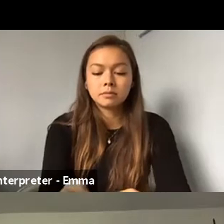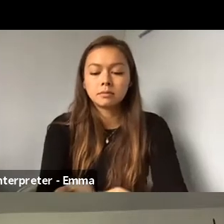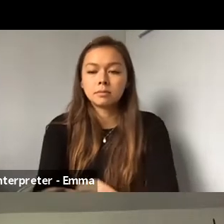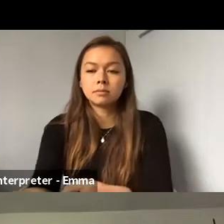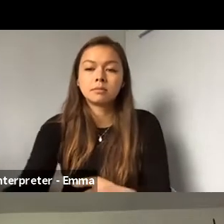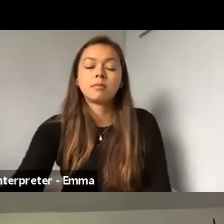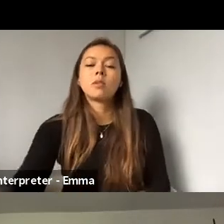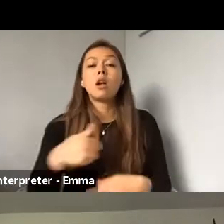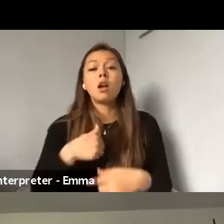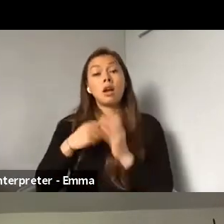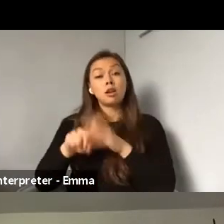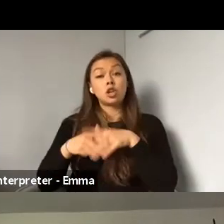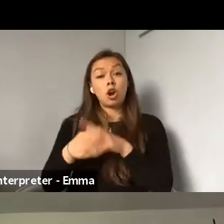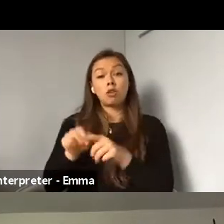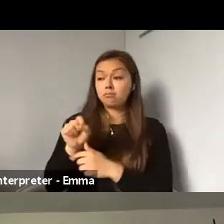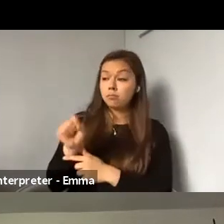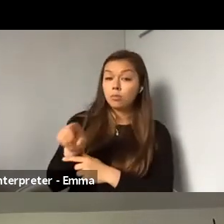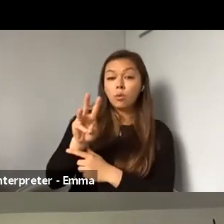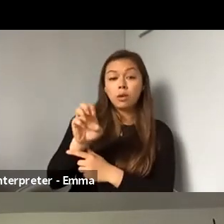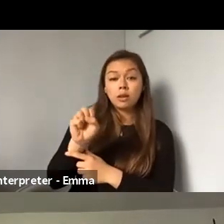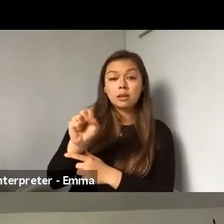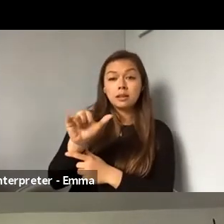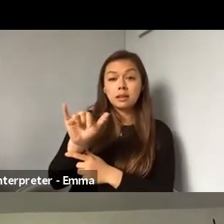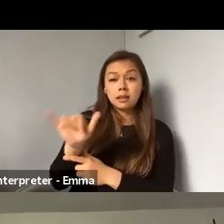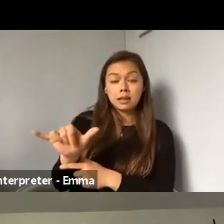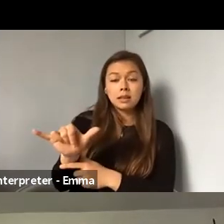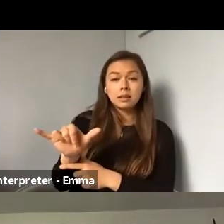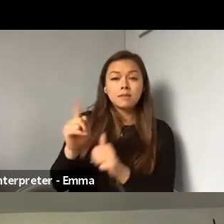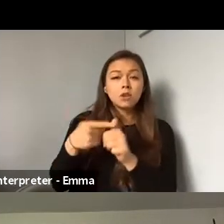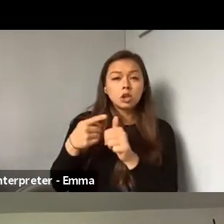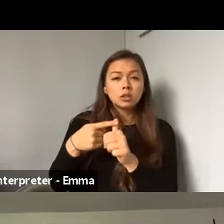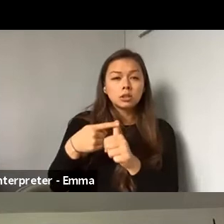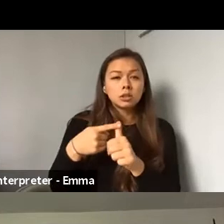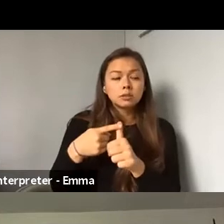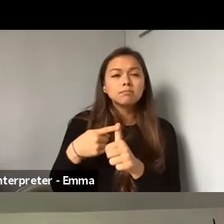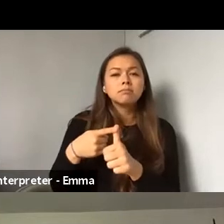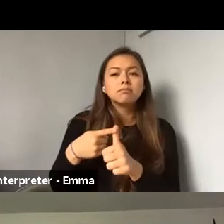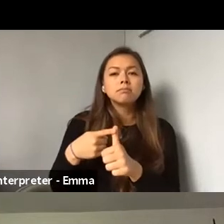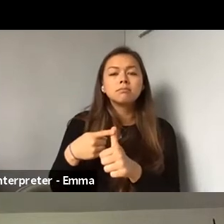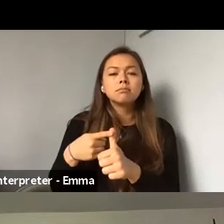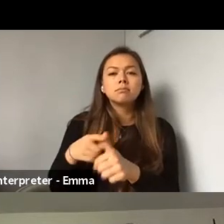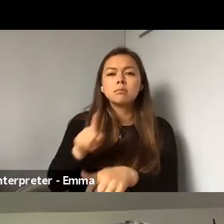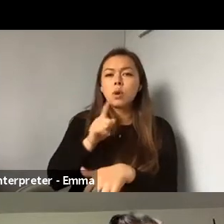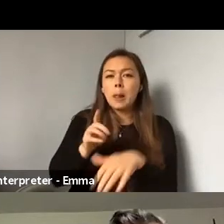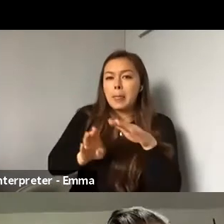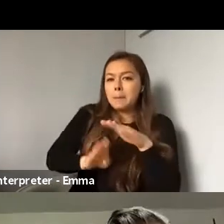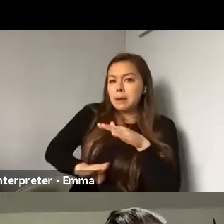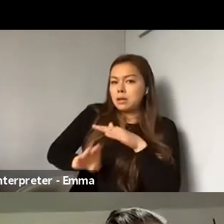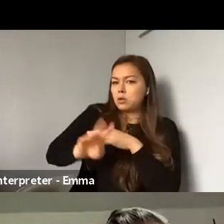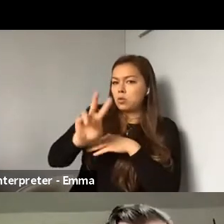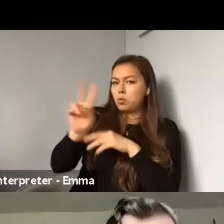And that is, there was a little bit of uncertainty as to what is a